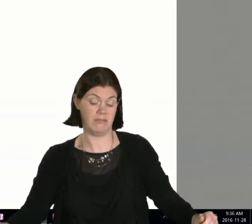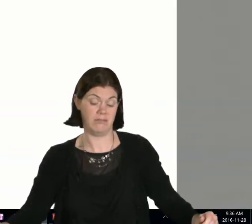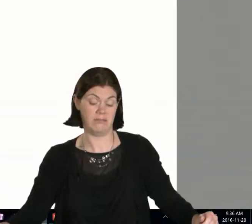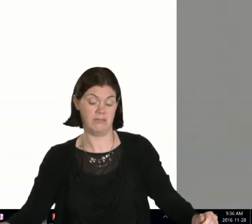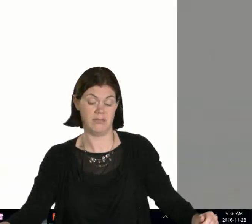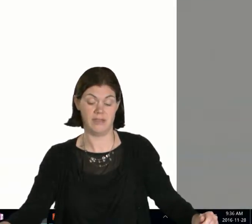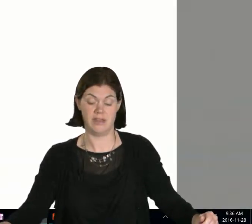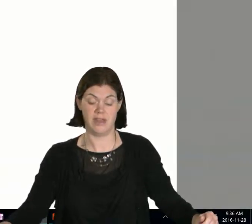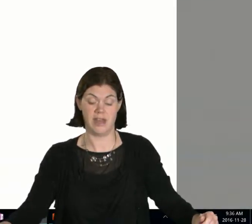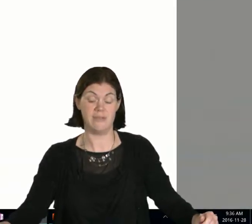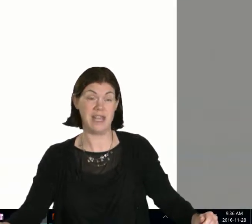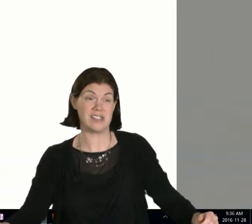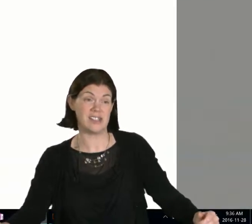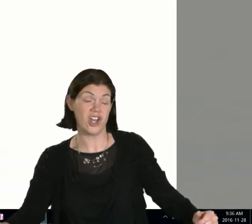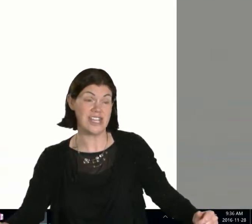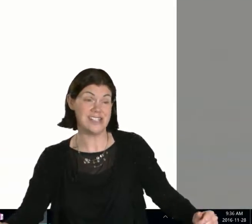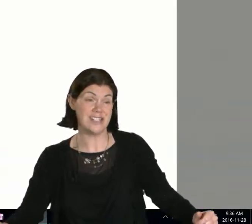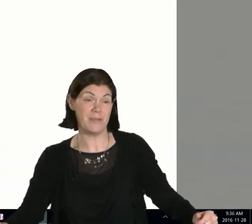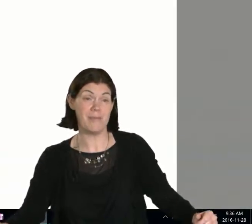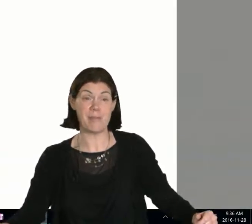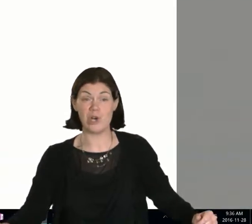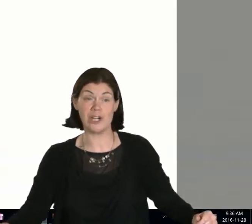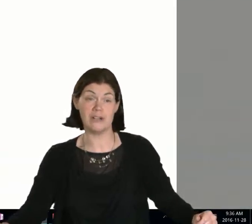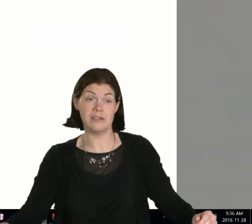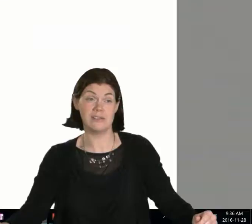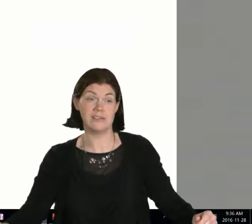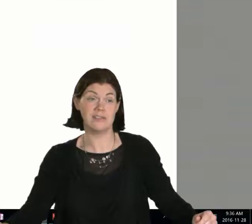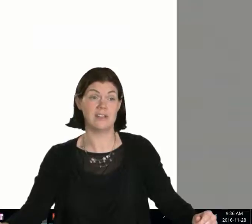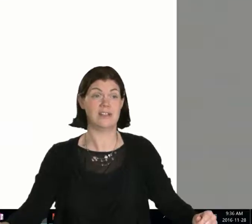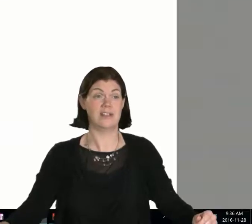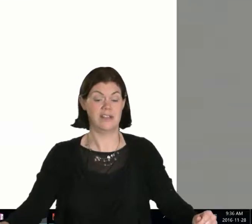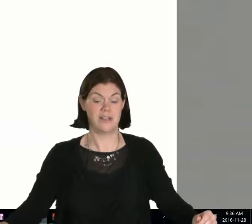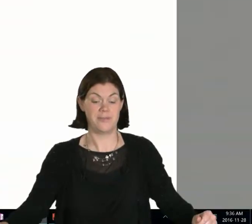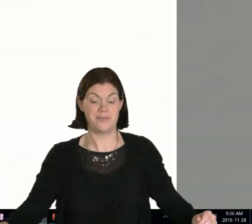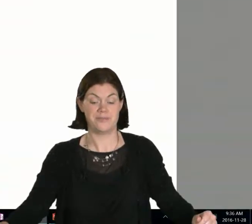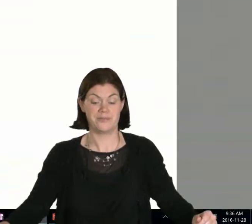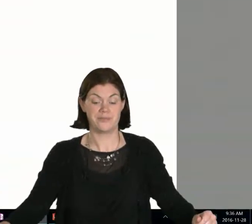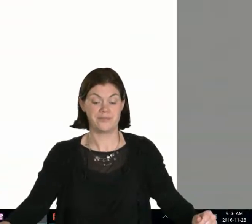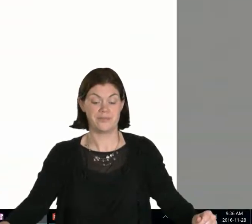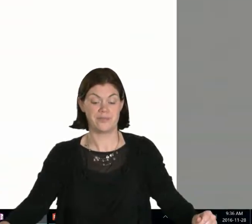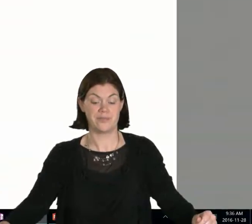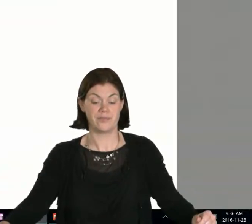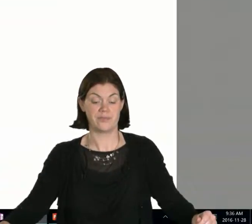okay? And it makes the song easy to remember.